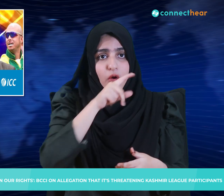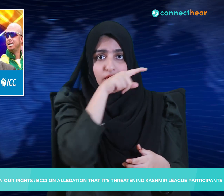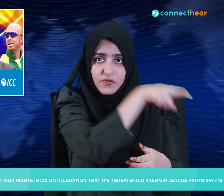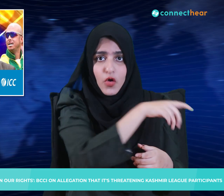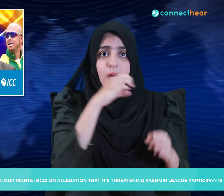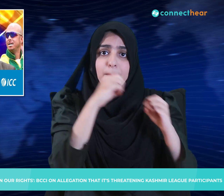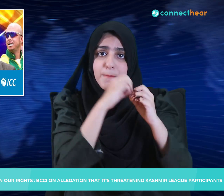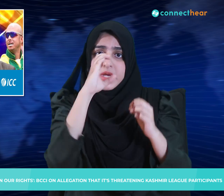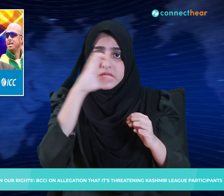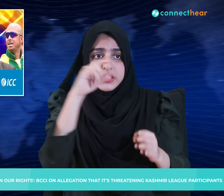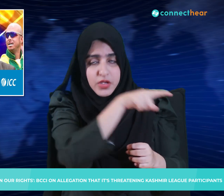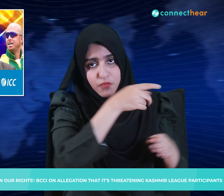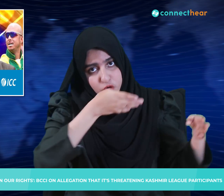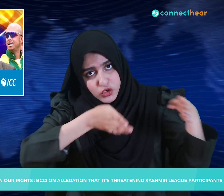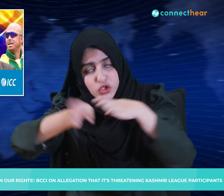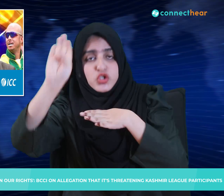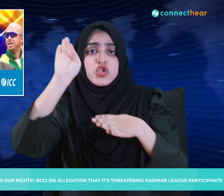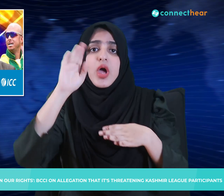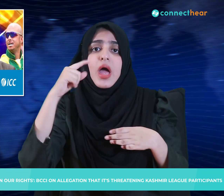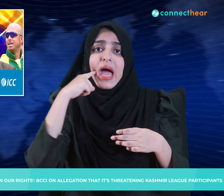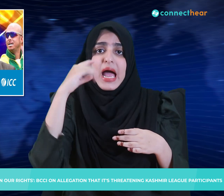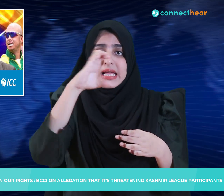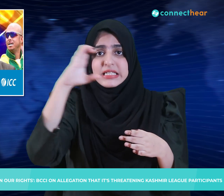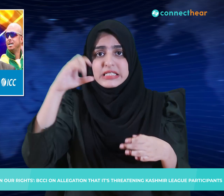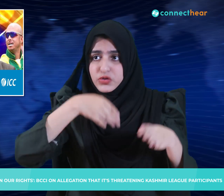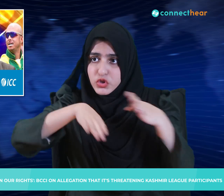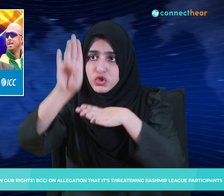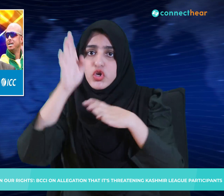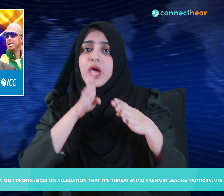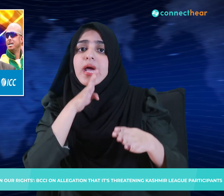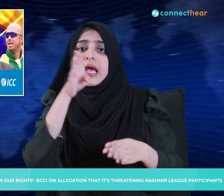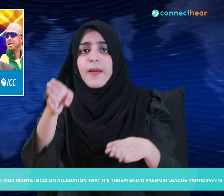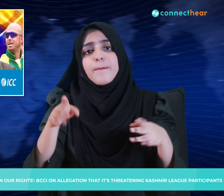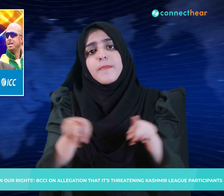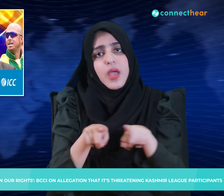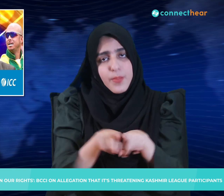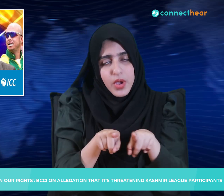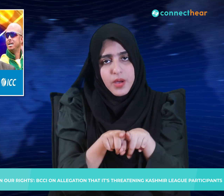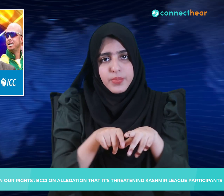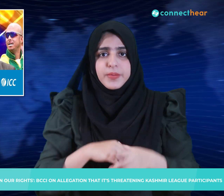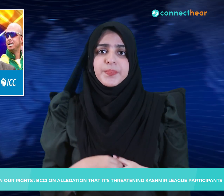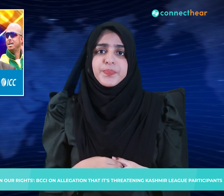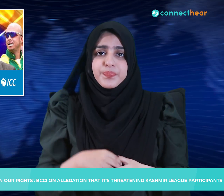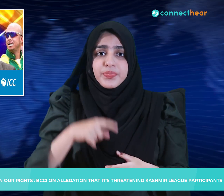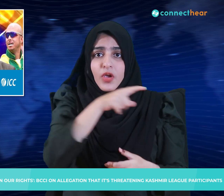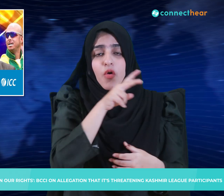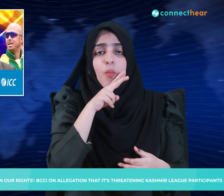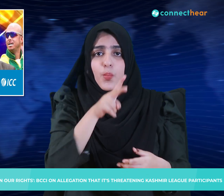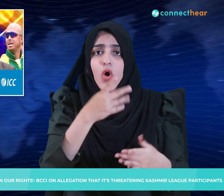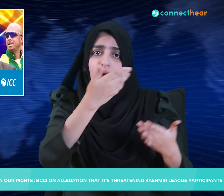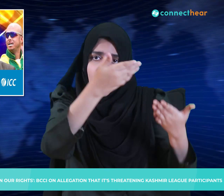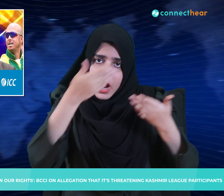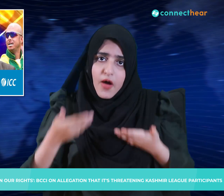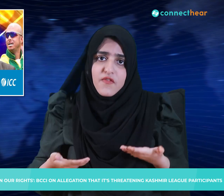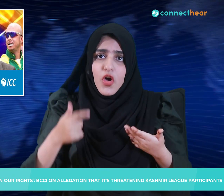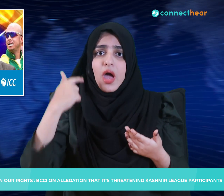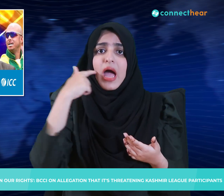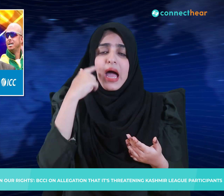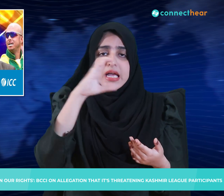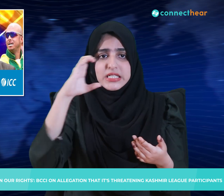On the PCB's intent to take up the issue with the ICC, the news agency quoted the official saying, "They